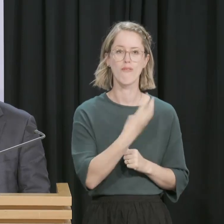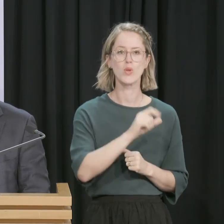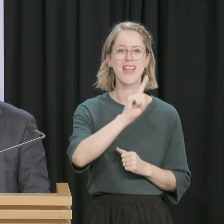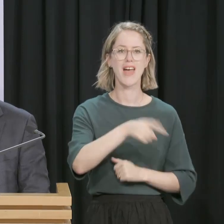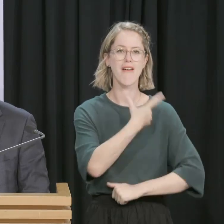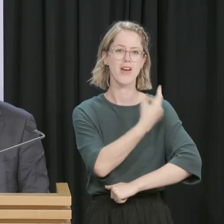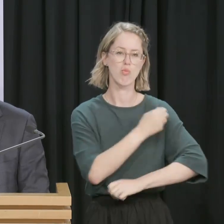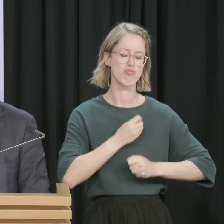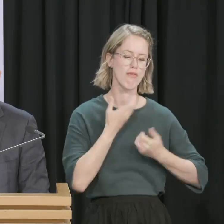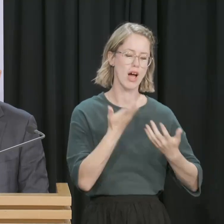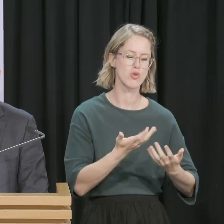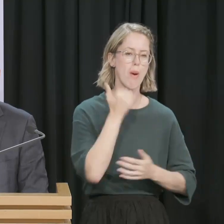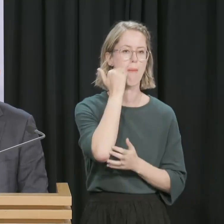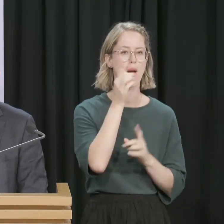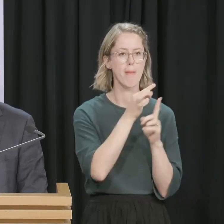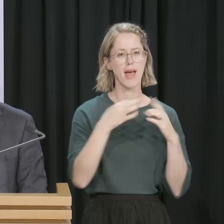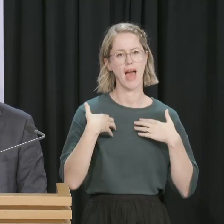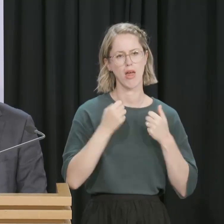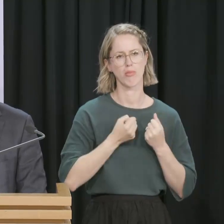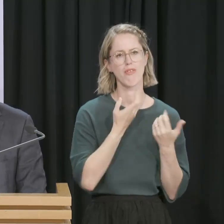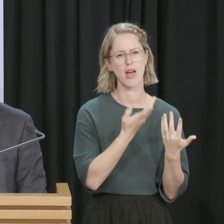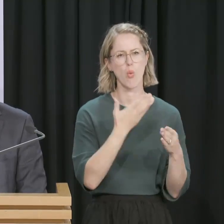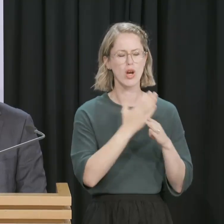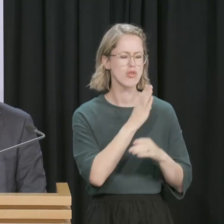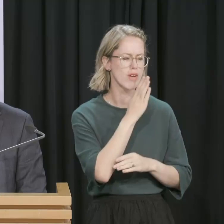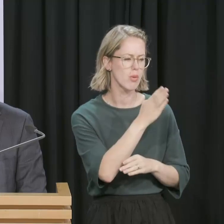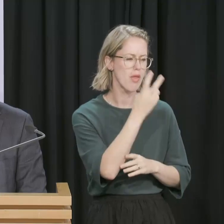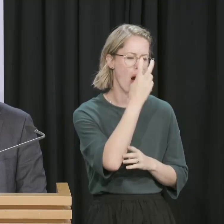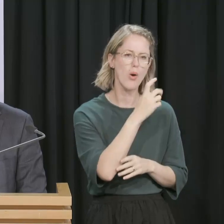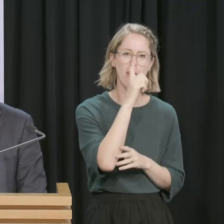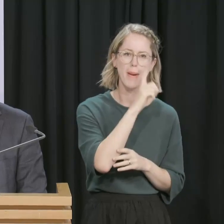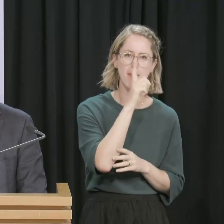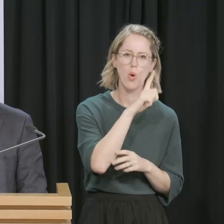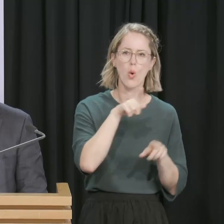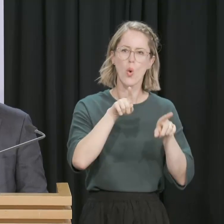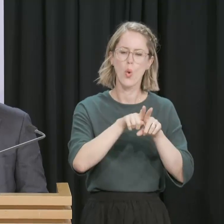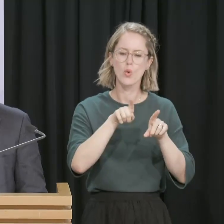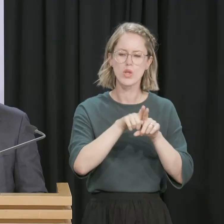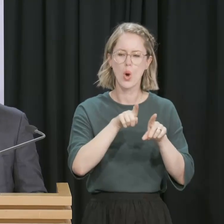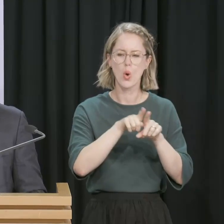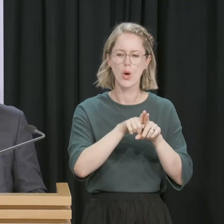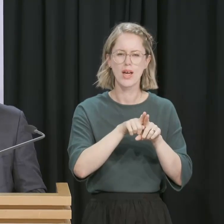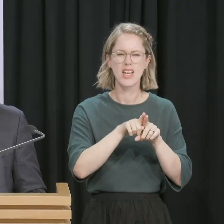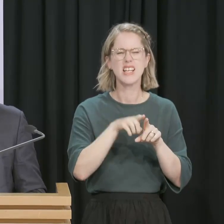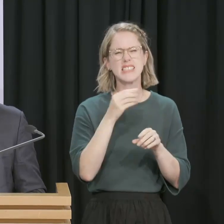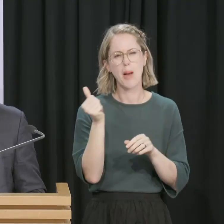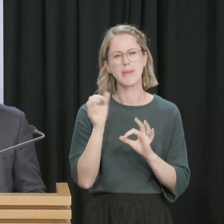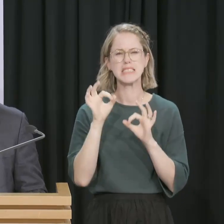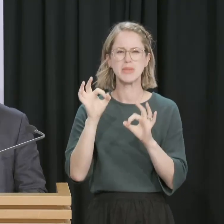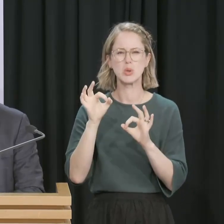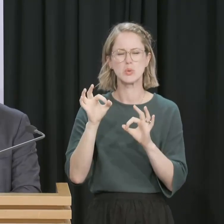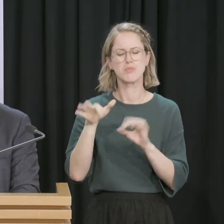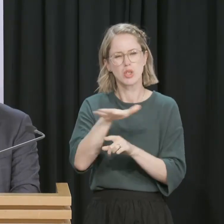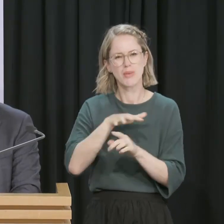Pacific health providers who are working directly with older people, and as I've said, we're also recognising special circumstances in